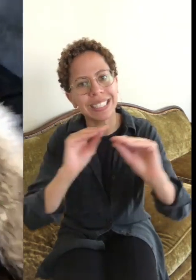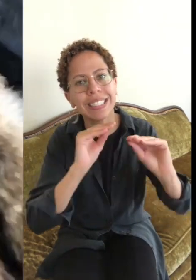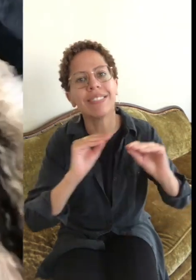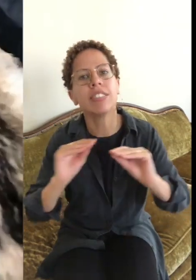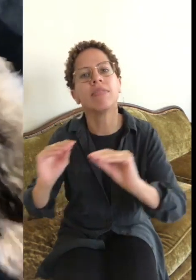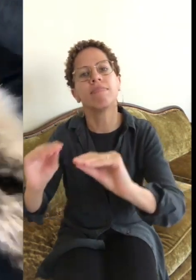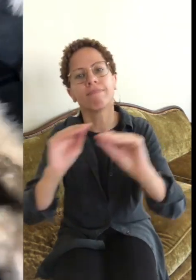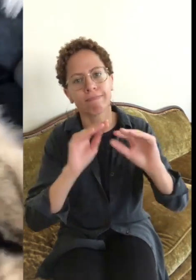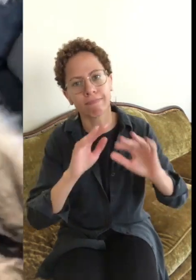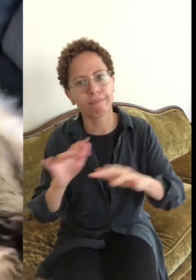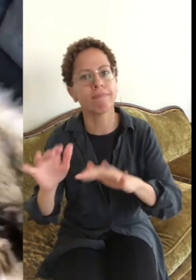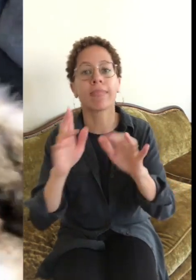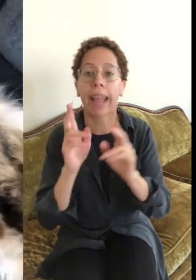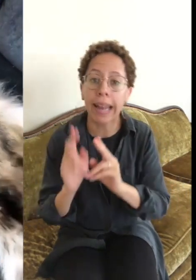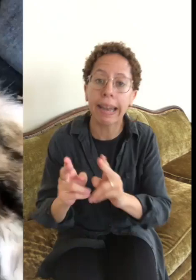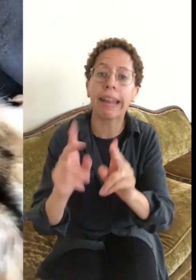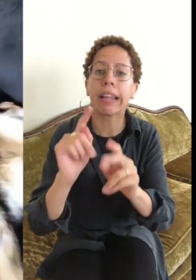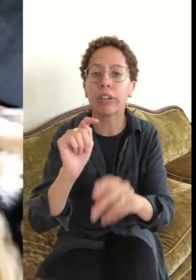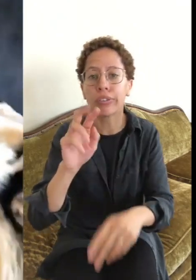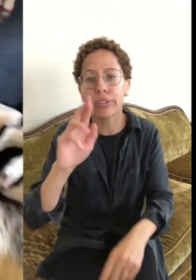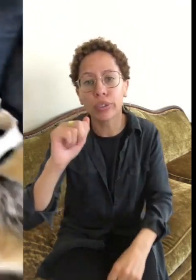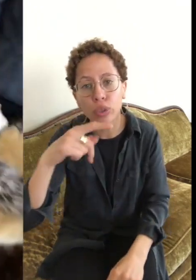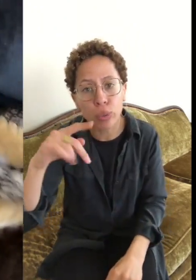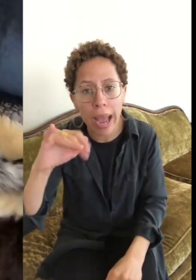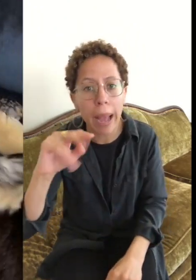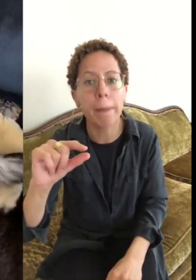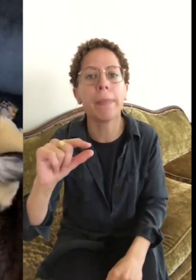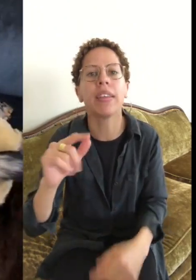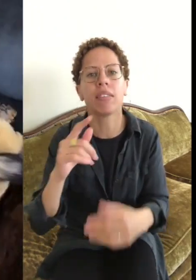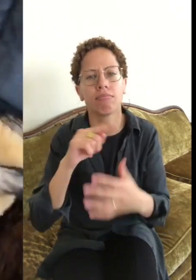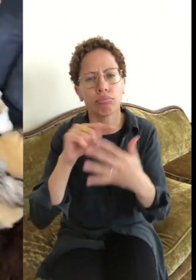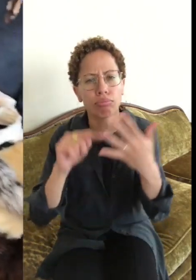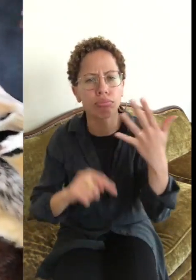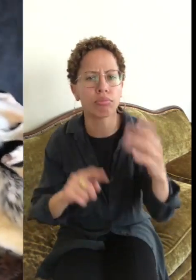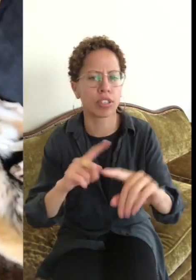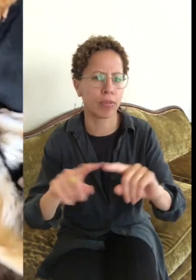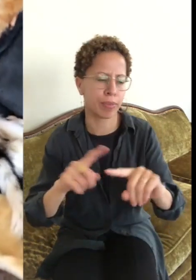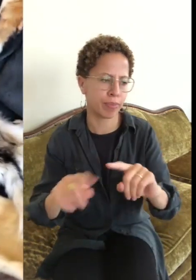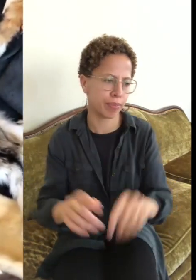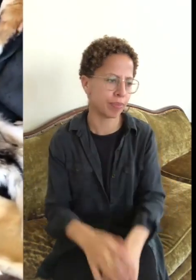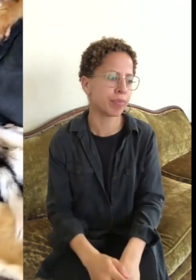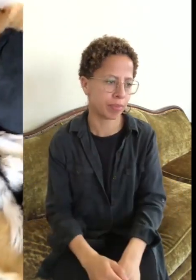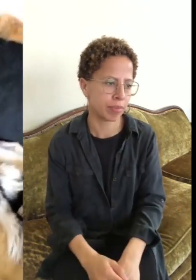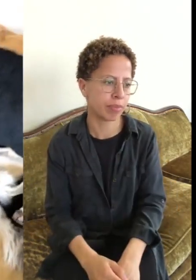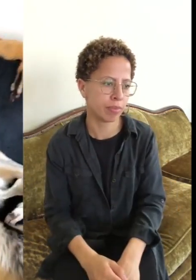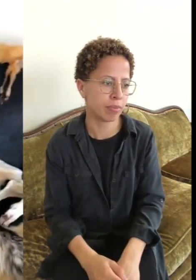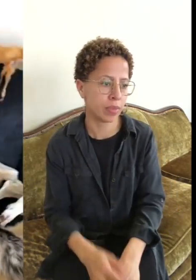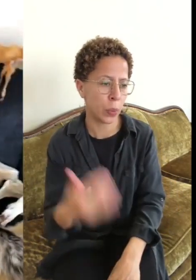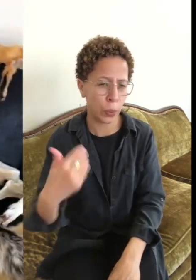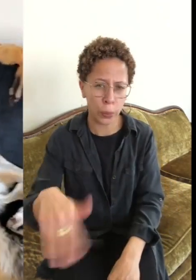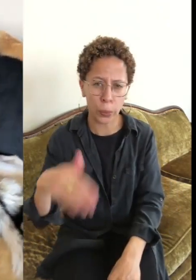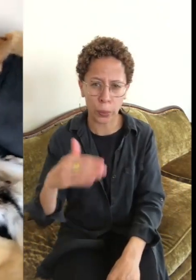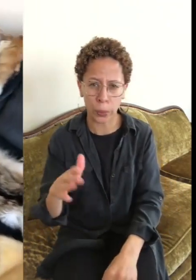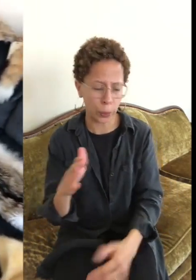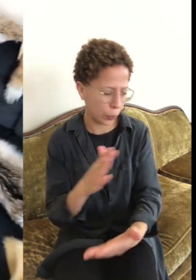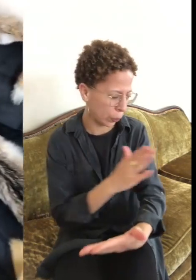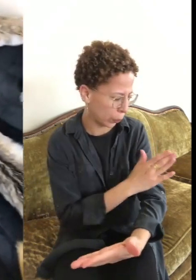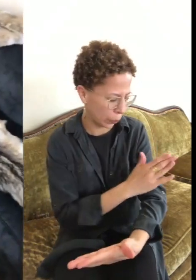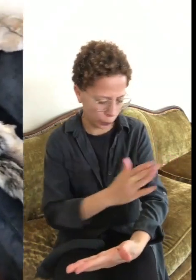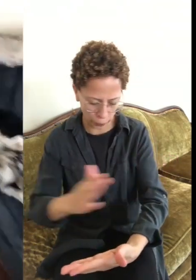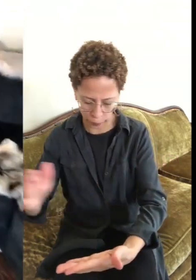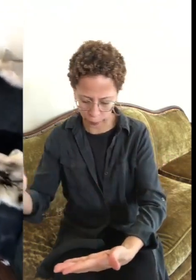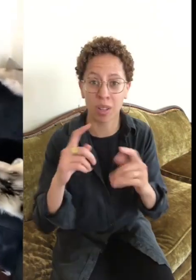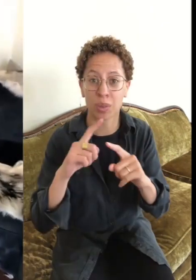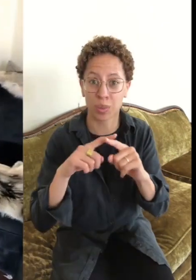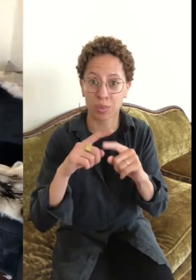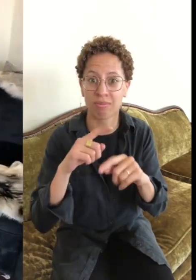things. So look at that. Start to finish, even its tail. Compared to a fox, compared to a